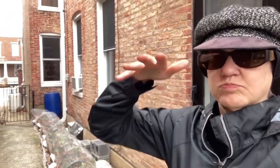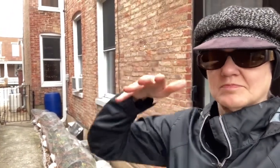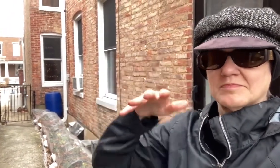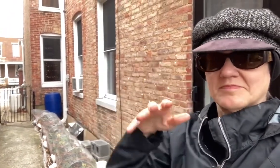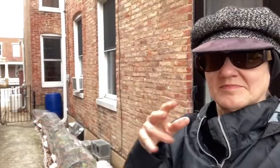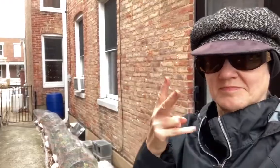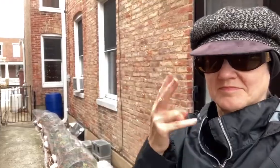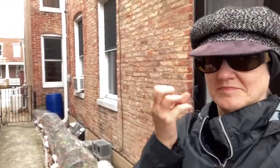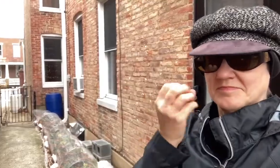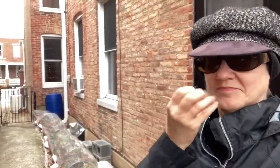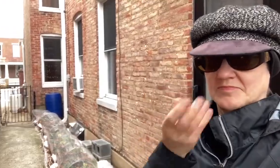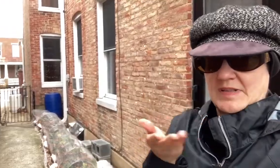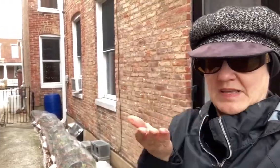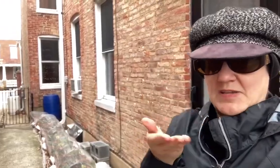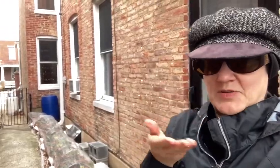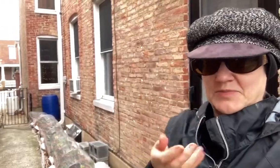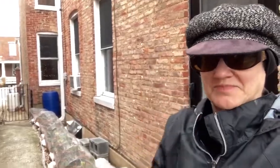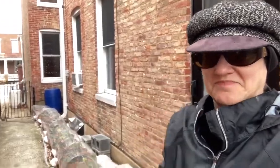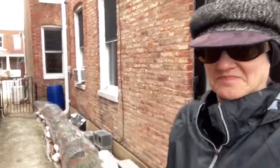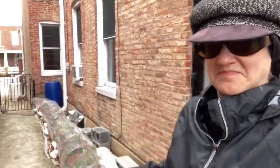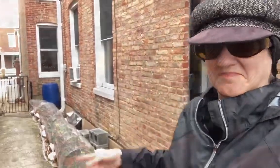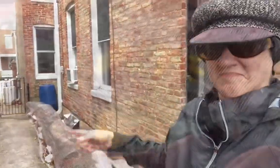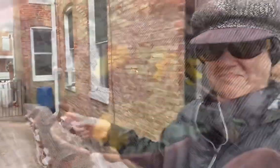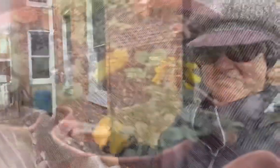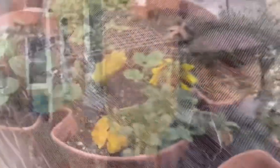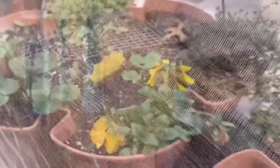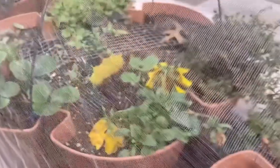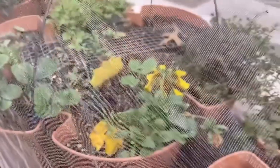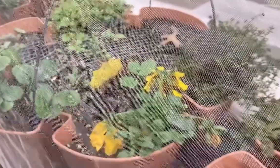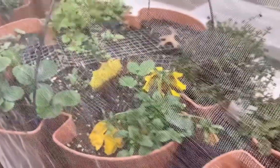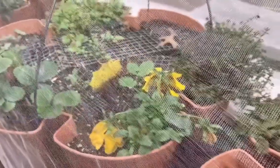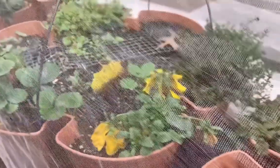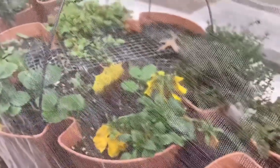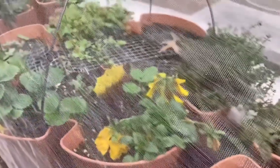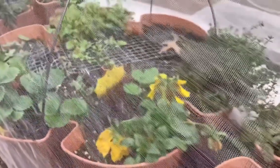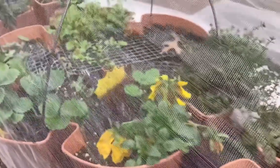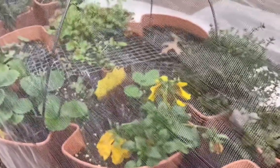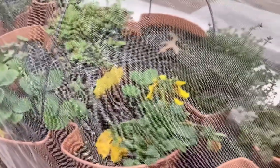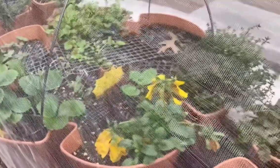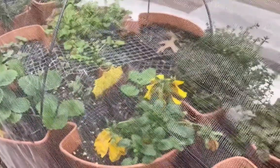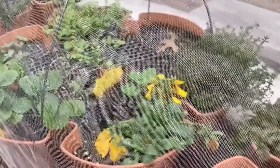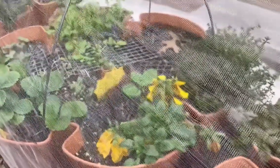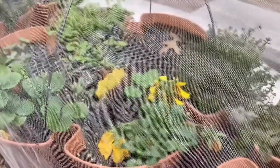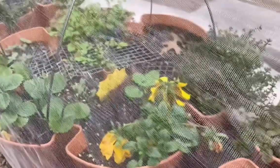stacked back up later. And this is where the flowers are going to be planted out.